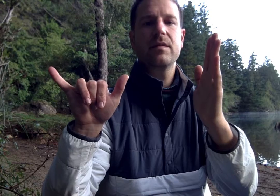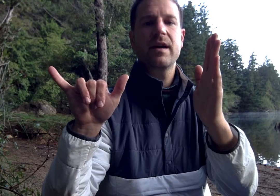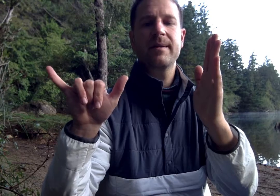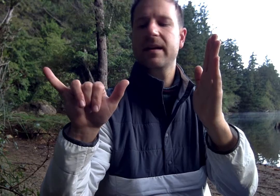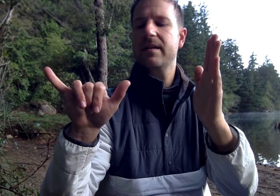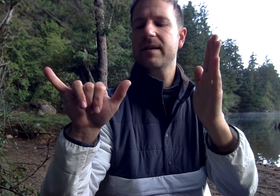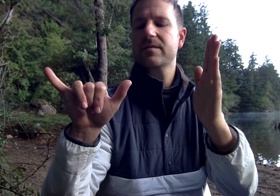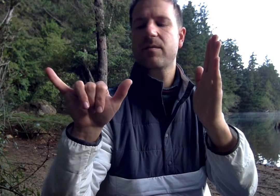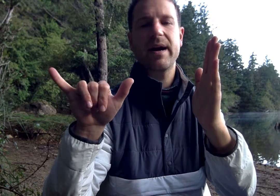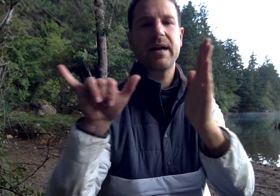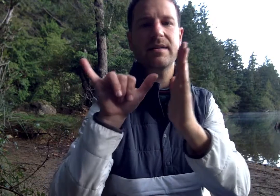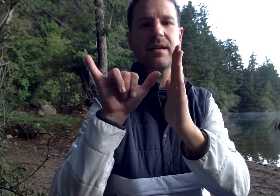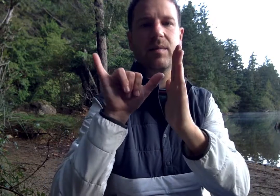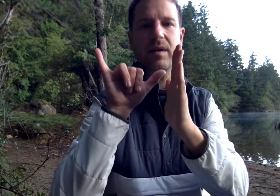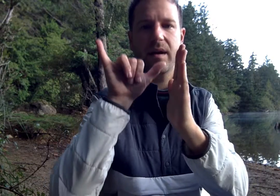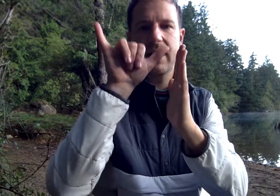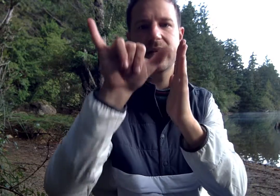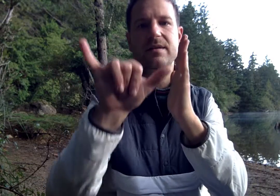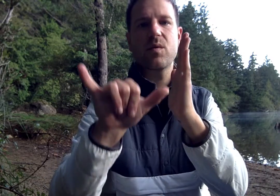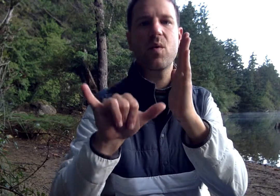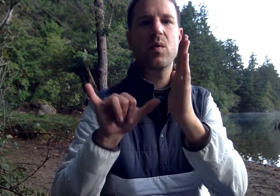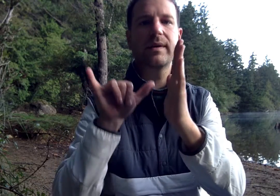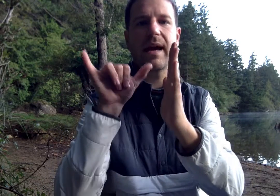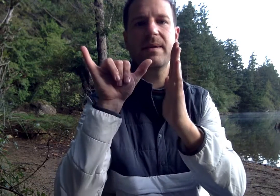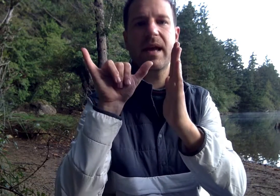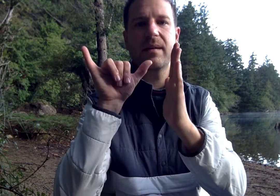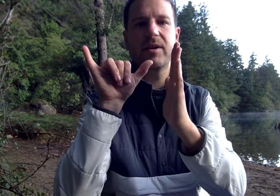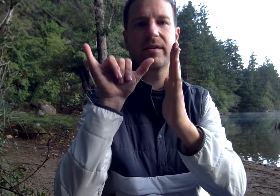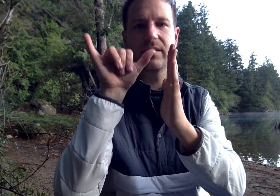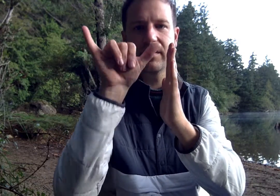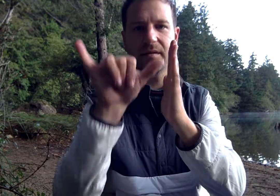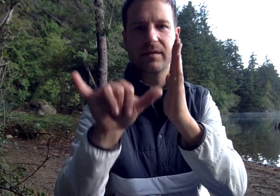Dominant hand makes a Y hand shape, and it's an old-timey camera.